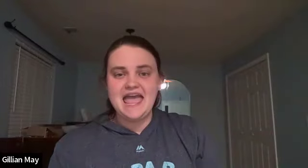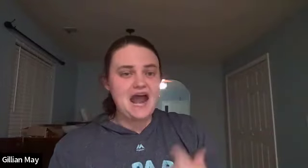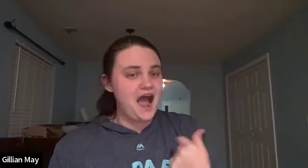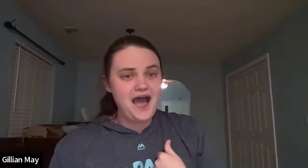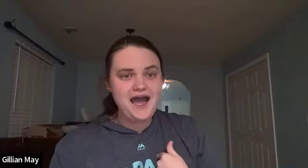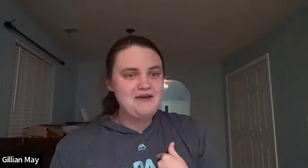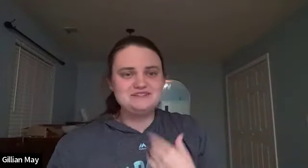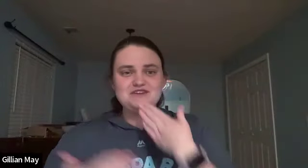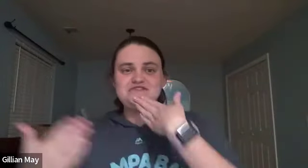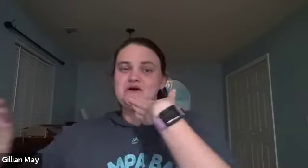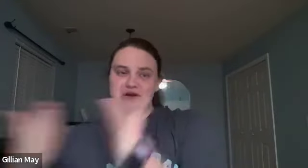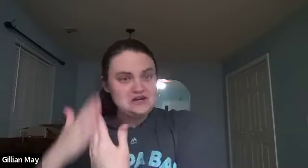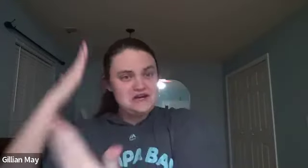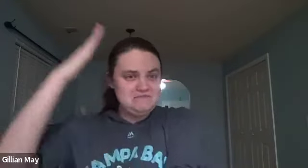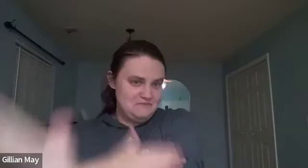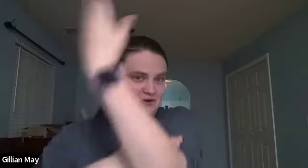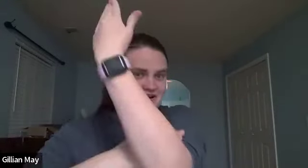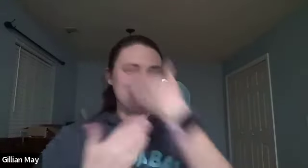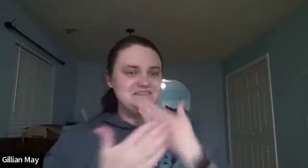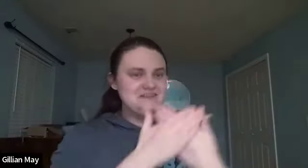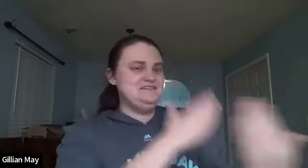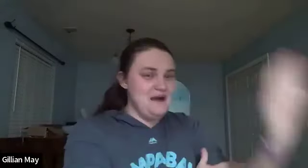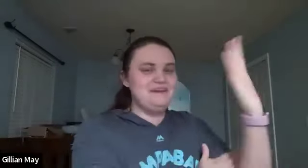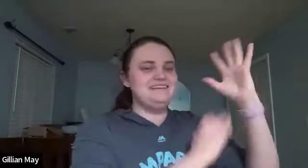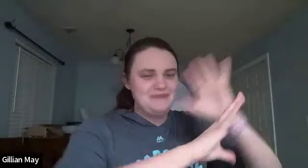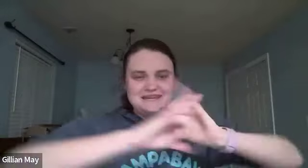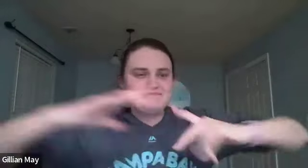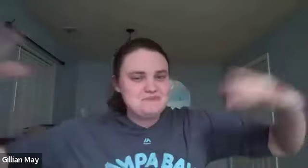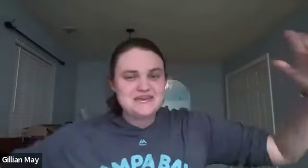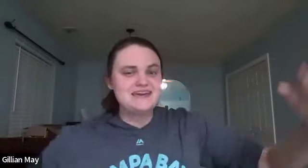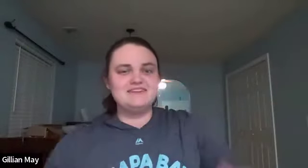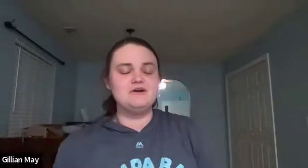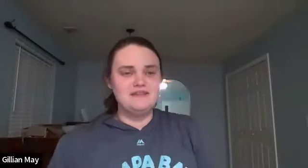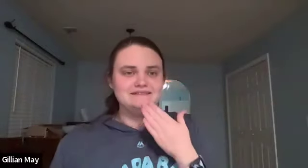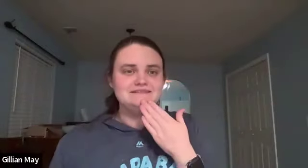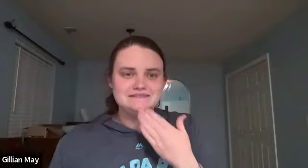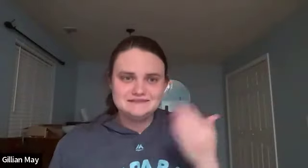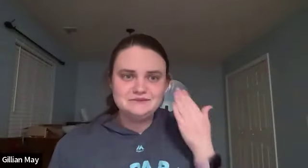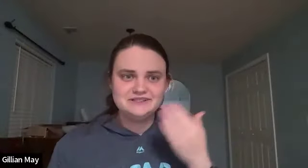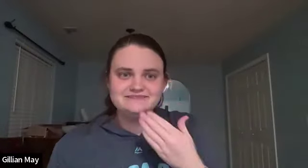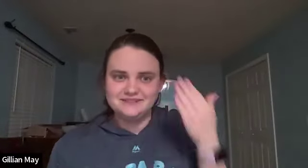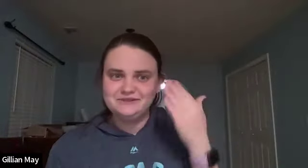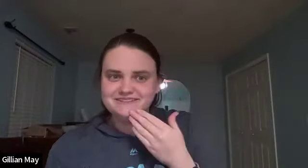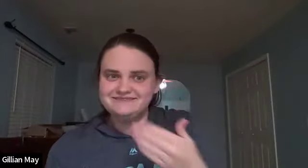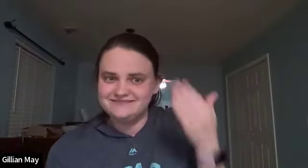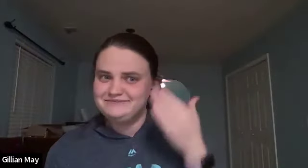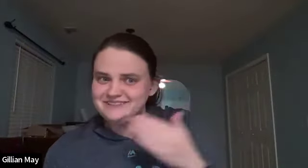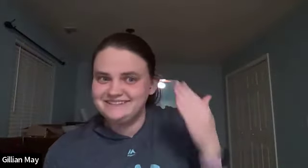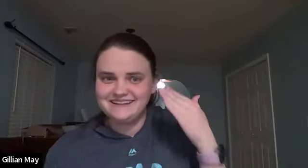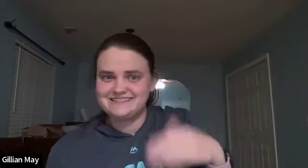And I was over here going, good morning, good. I mean, making it big. And they're all like, good morning, good morning, good morning. Like it's not a